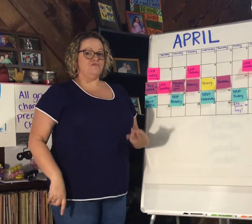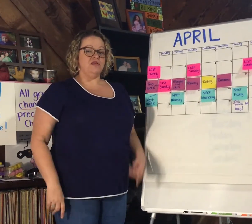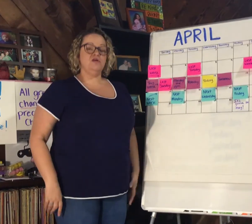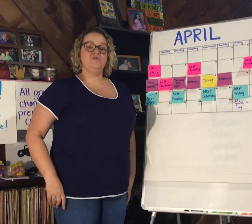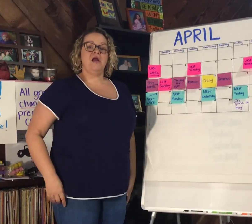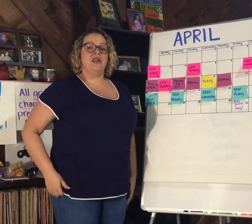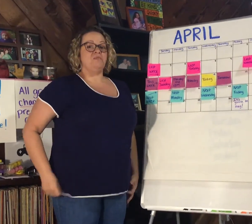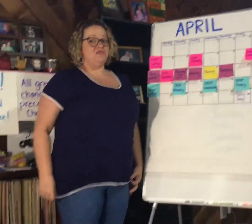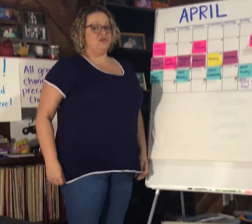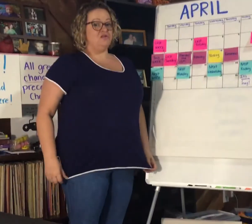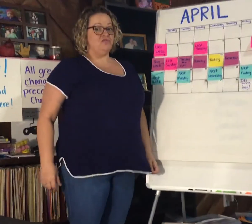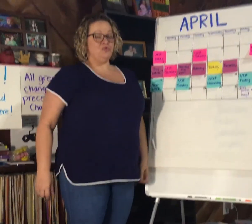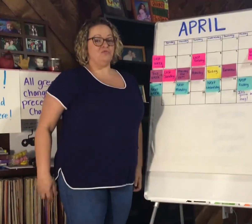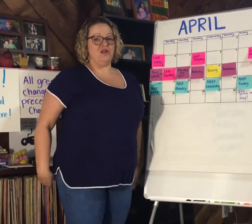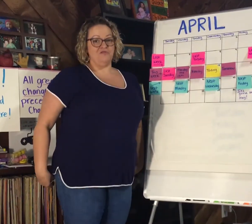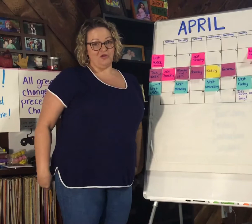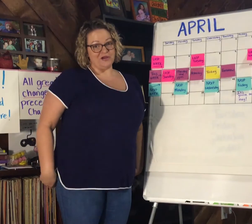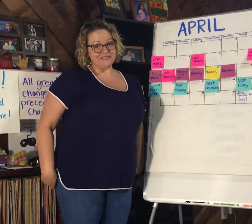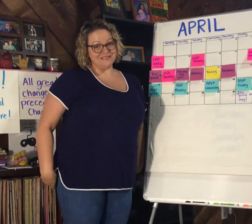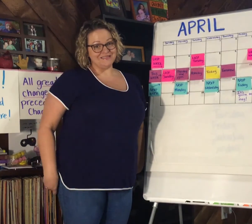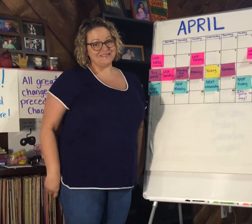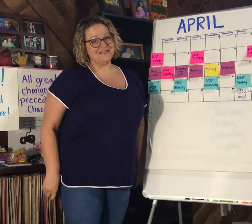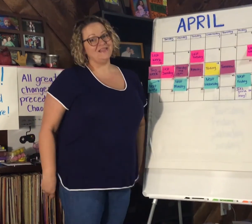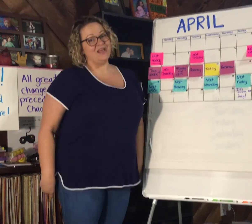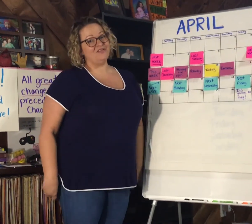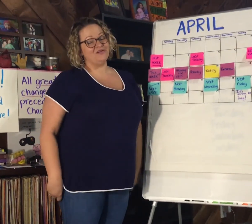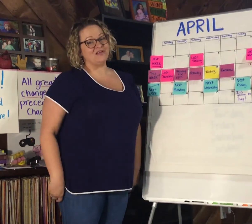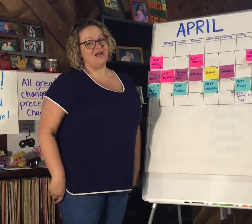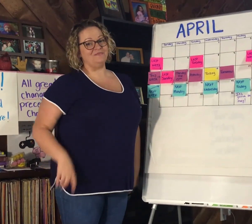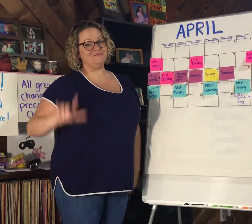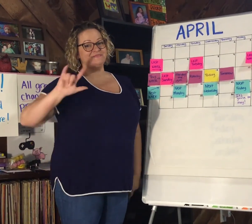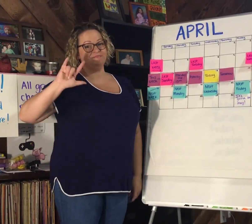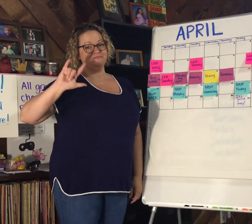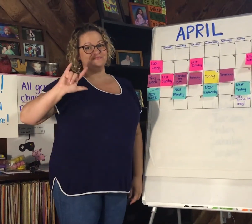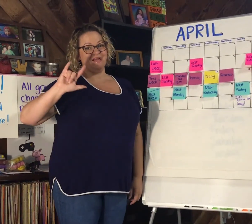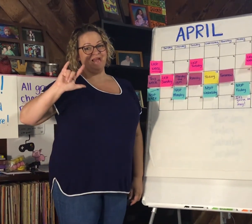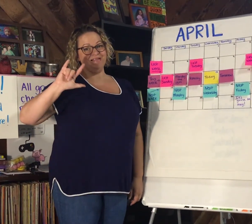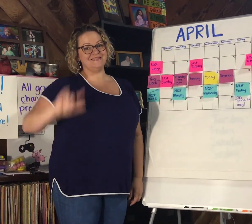in video, and I'll be thinking of you and ready for your questions. Thanks for your time. Bye, guys.